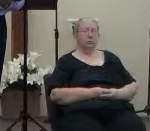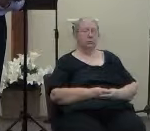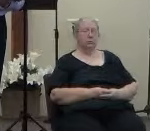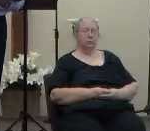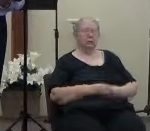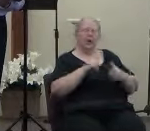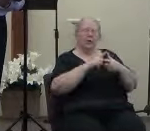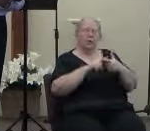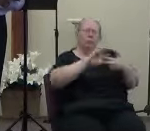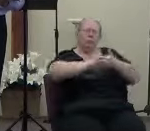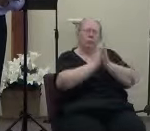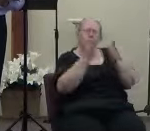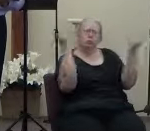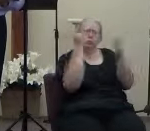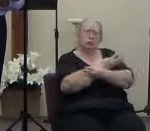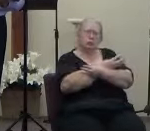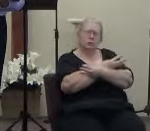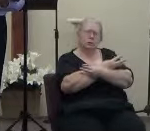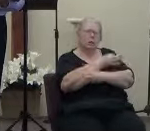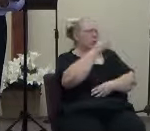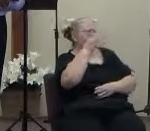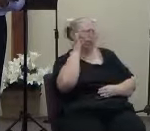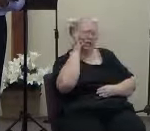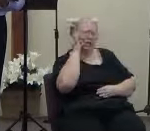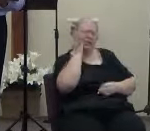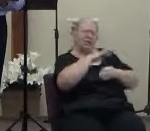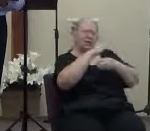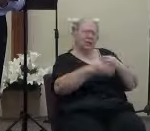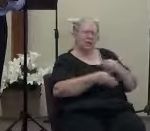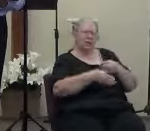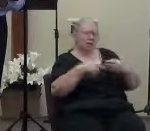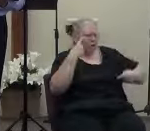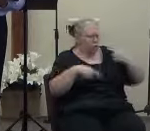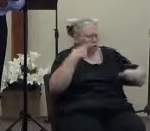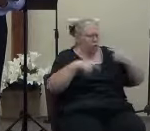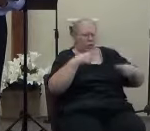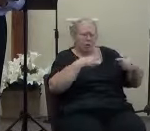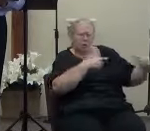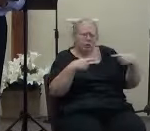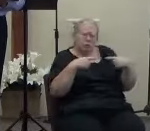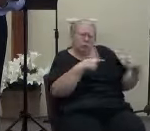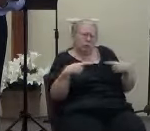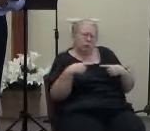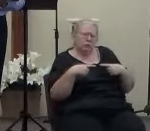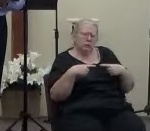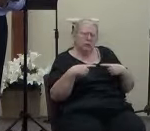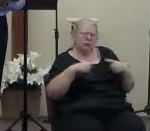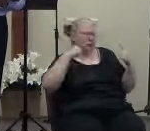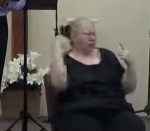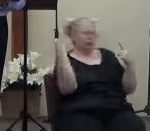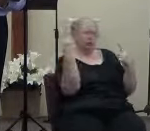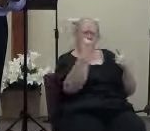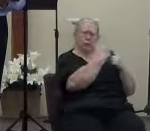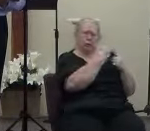And then it gets worse. Your fasting ends in quarreling and strife. And in striking each